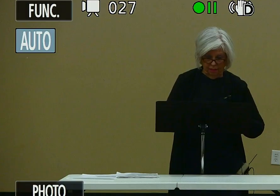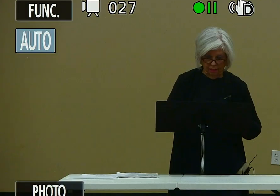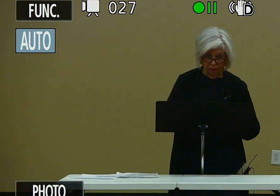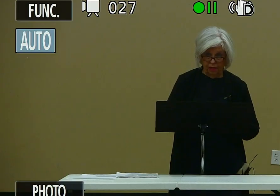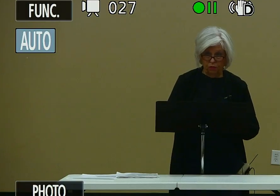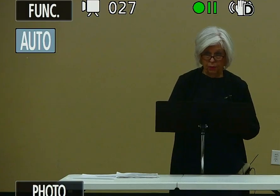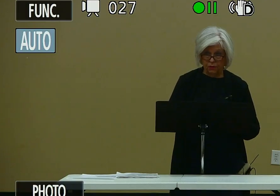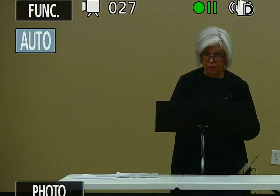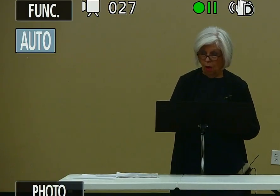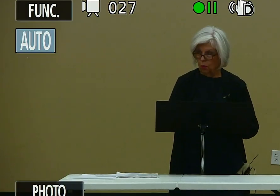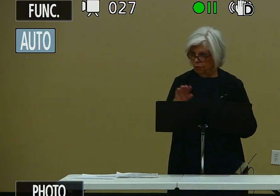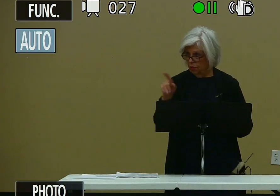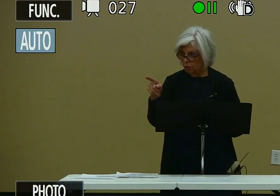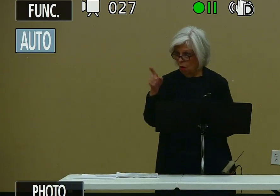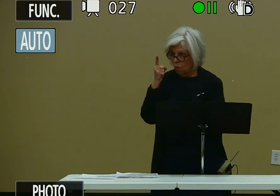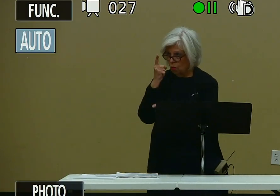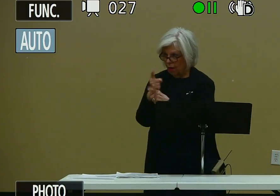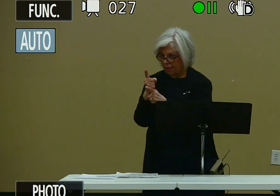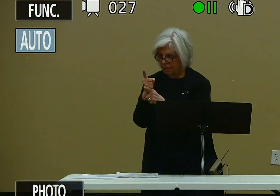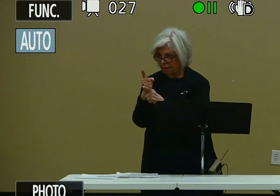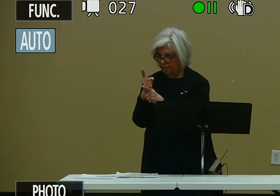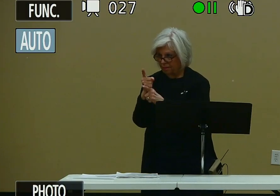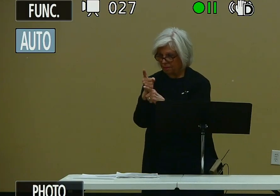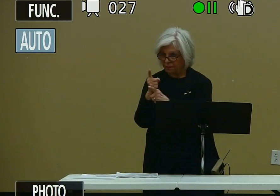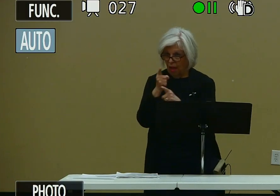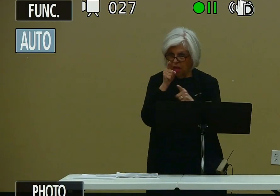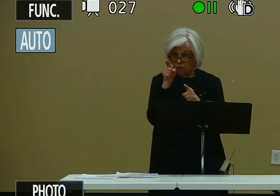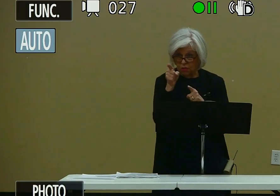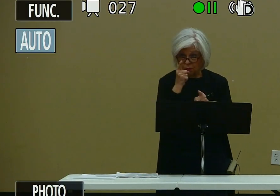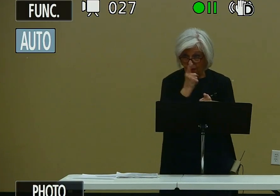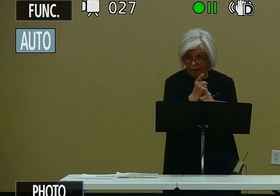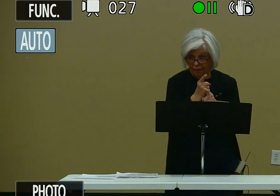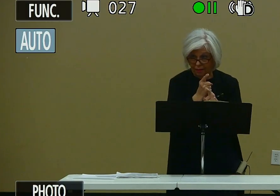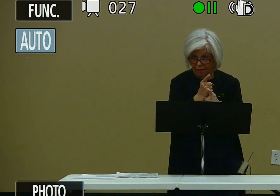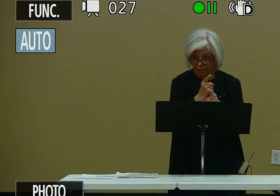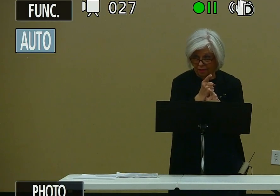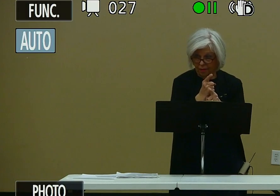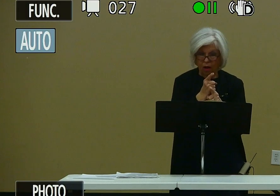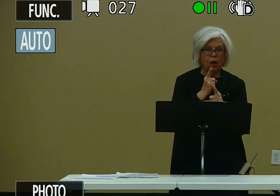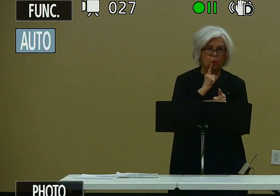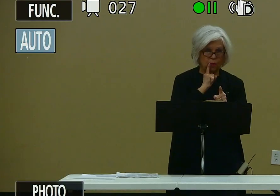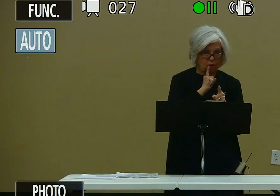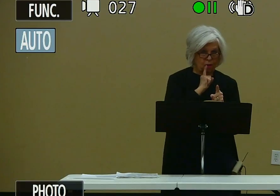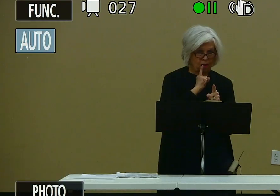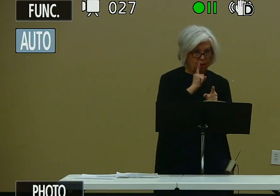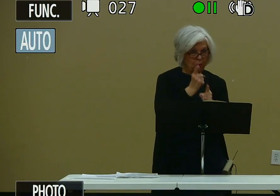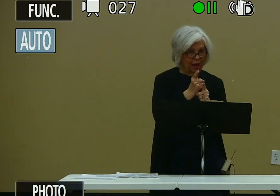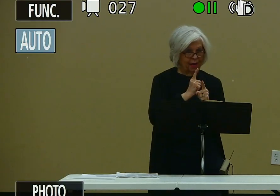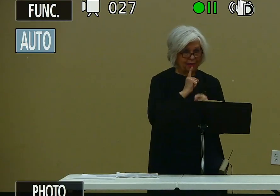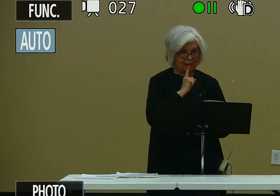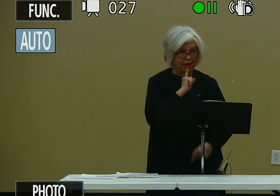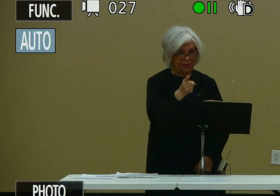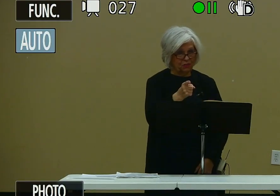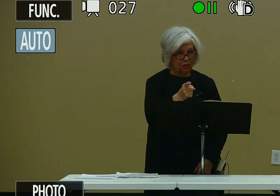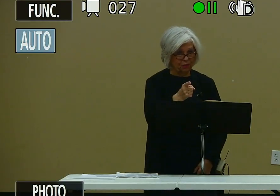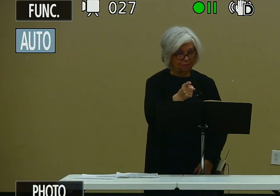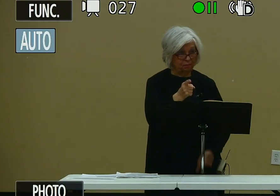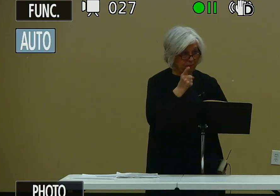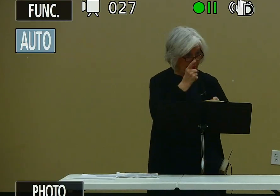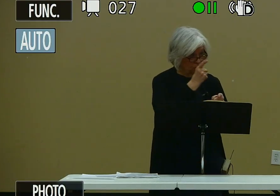Okay, if you want to say, oh, you're right. You're right. Oh, right answer.